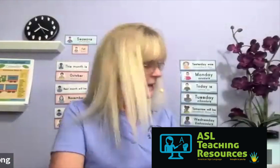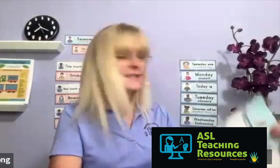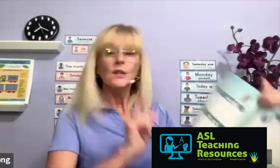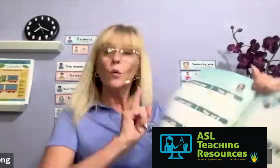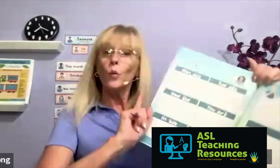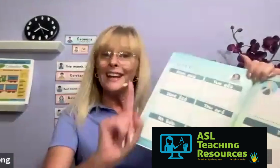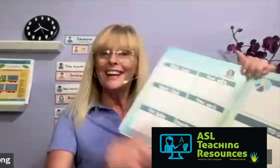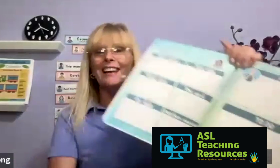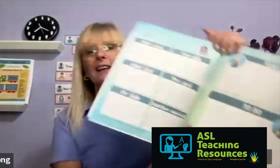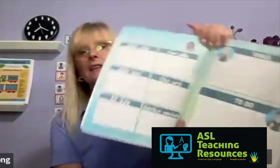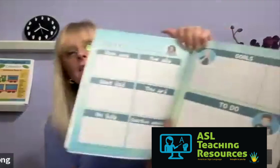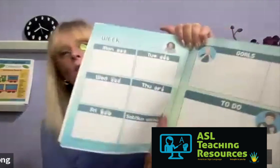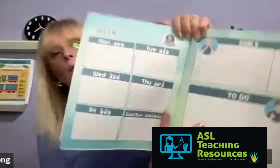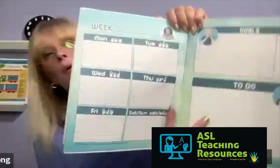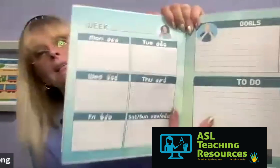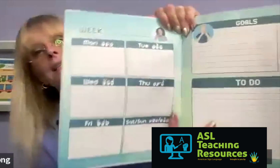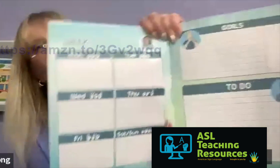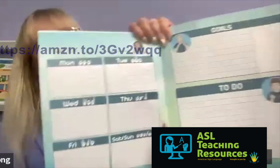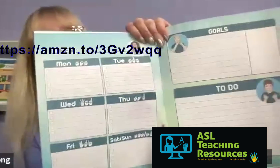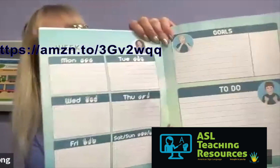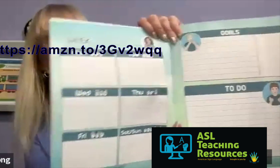is the week. So it breaks out.